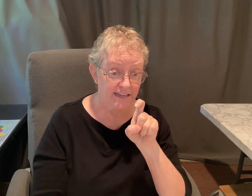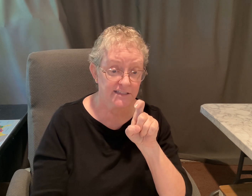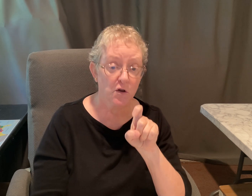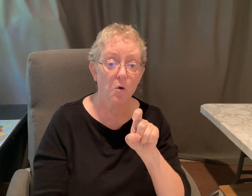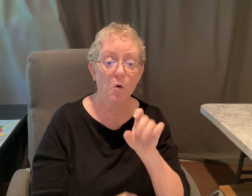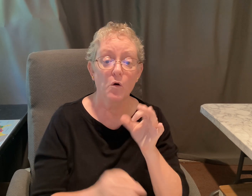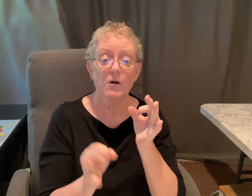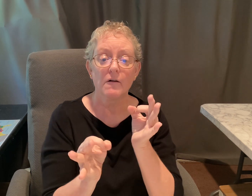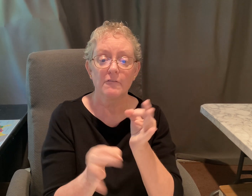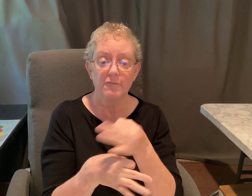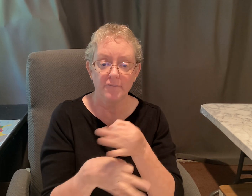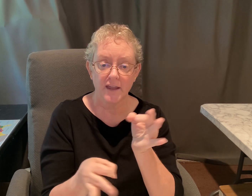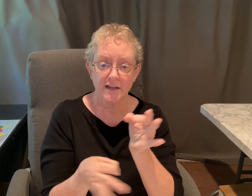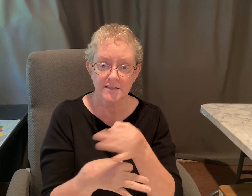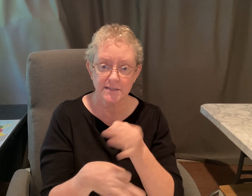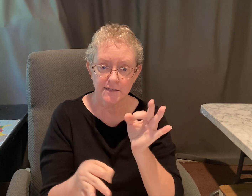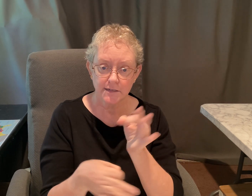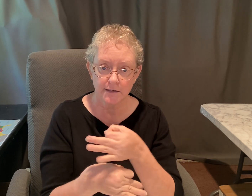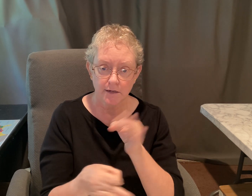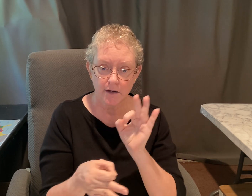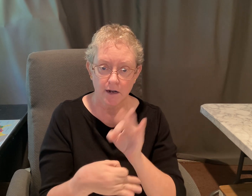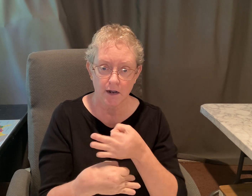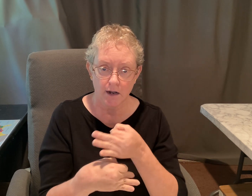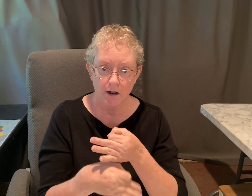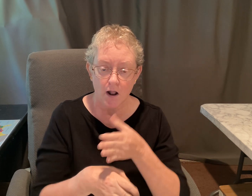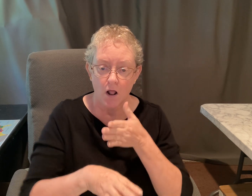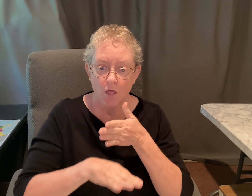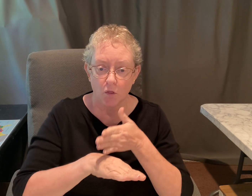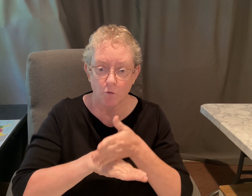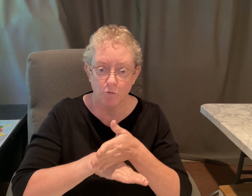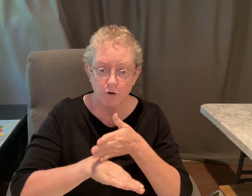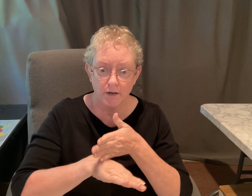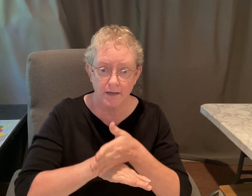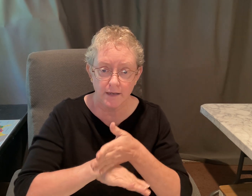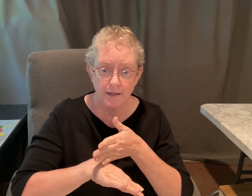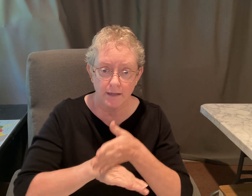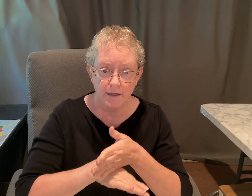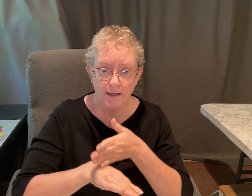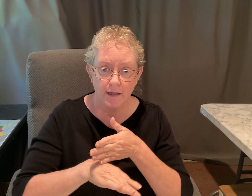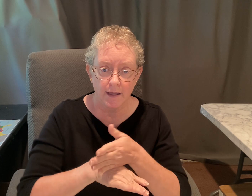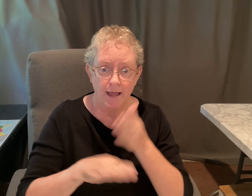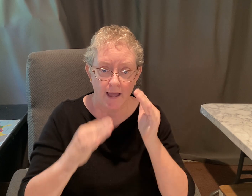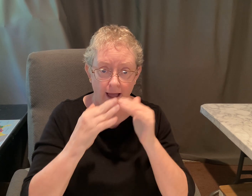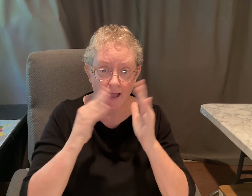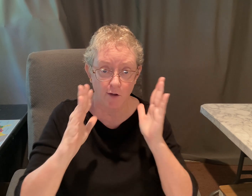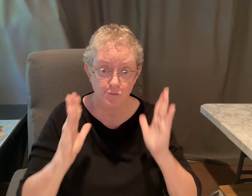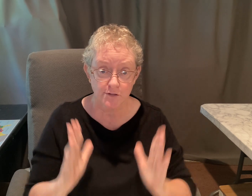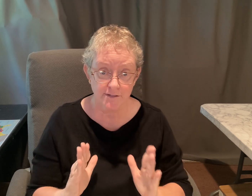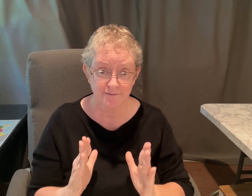F-I-X or fix the wooden house.